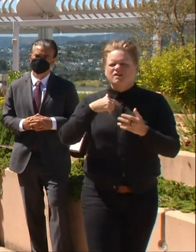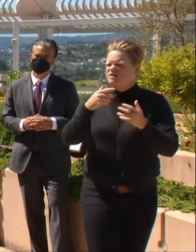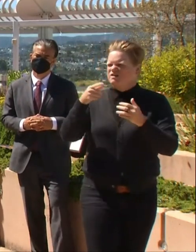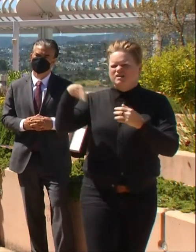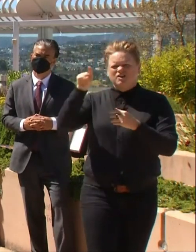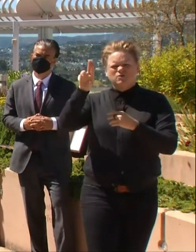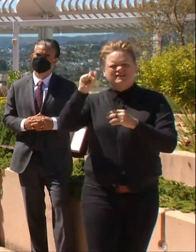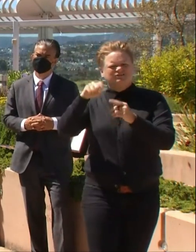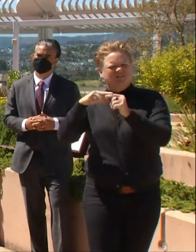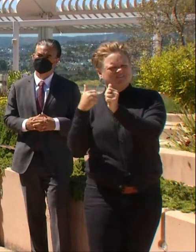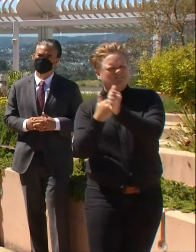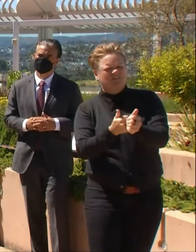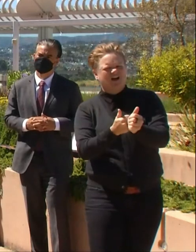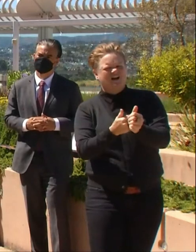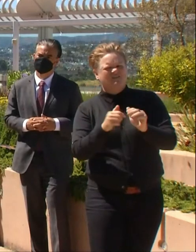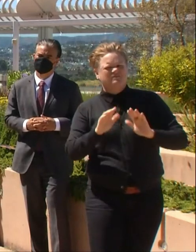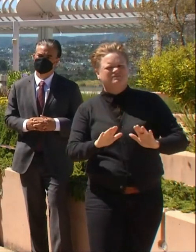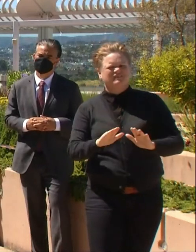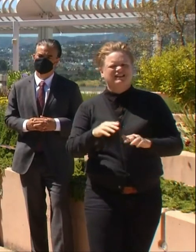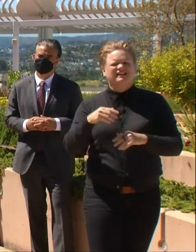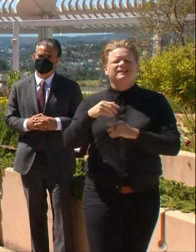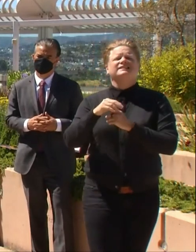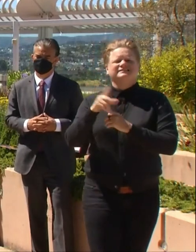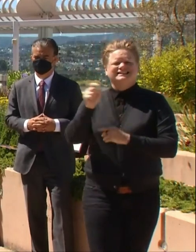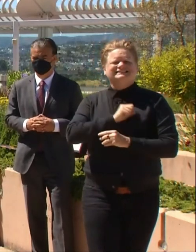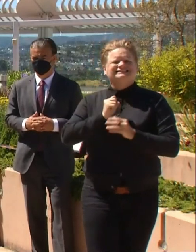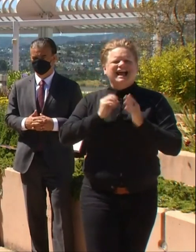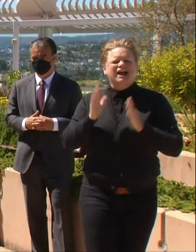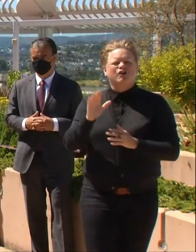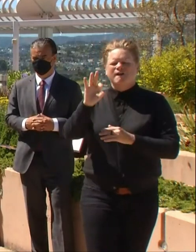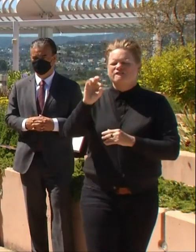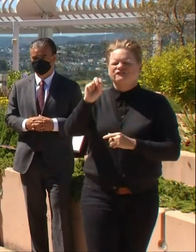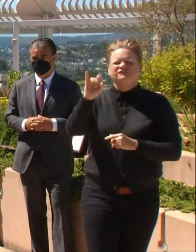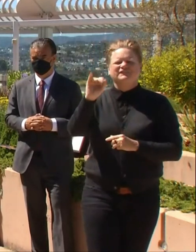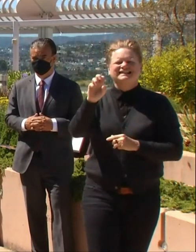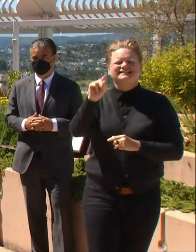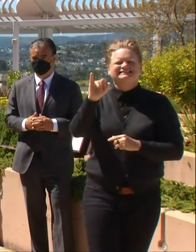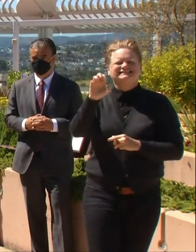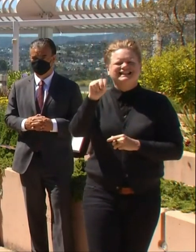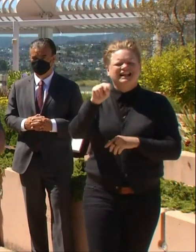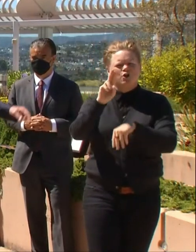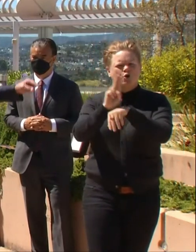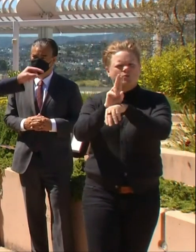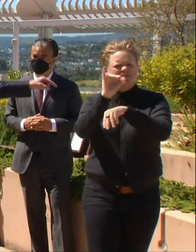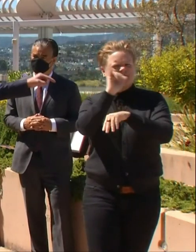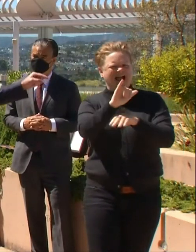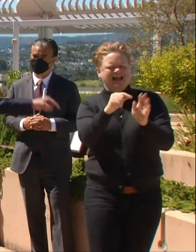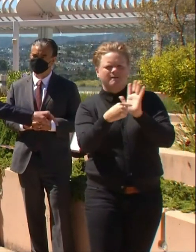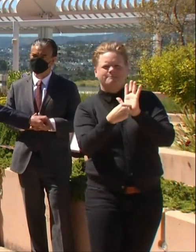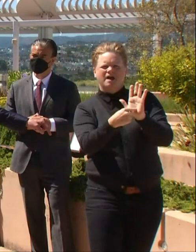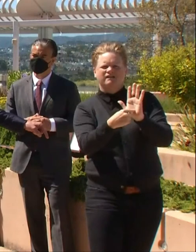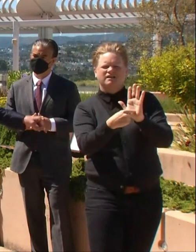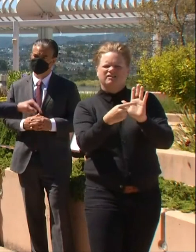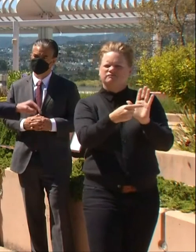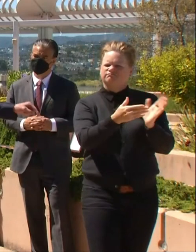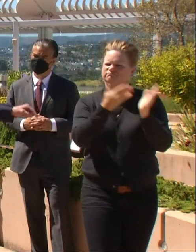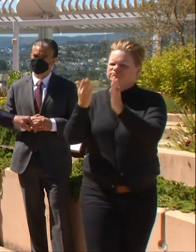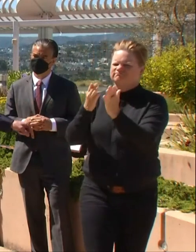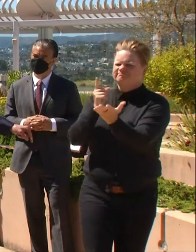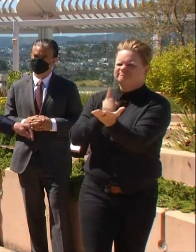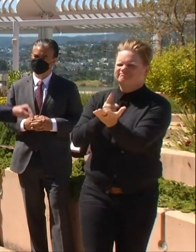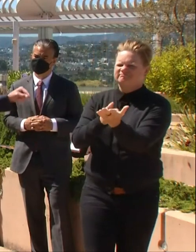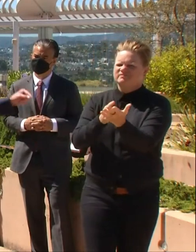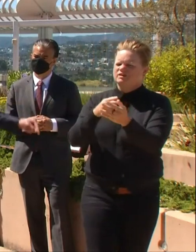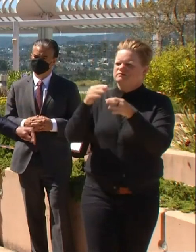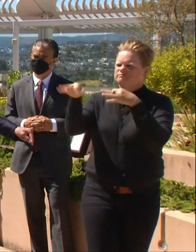took that model from the 1989 assault weapons ban and made it a national model. And you heard